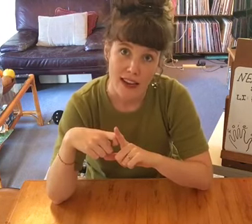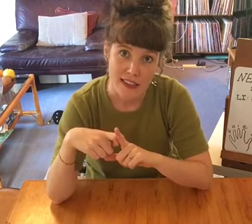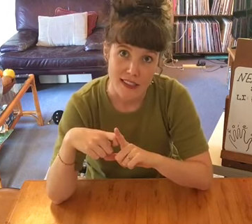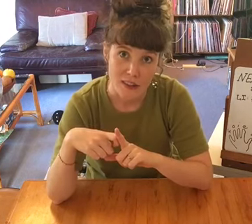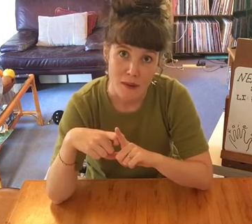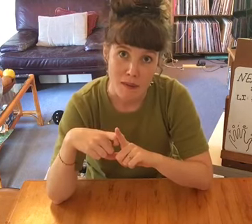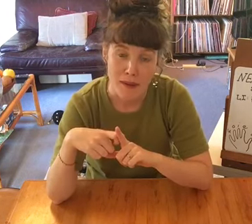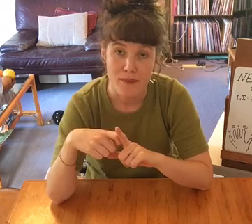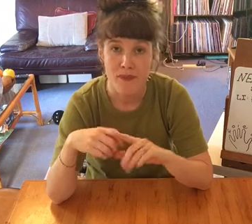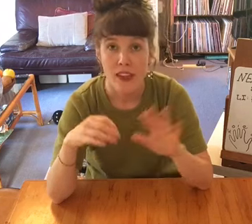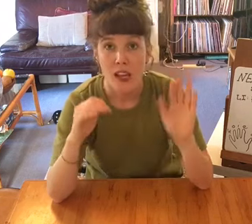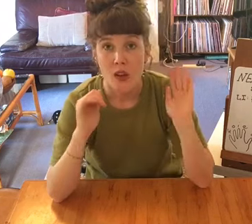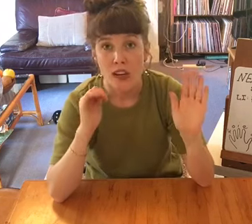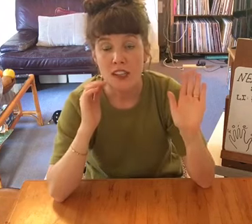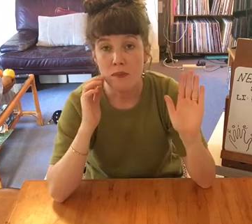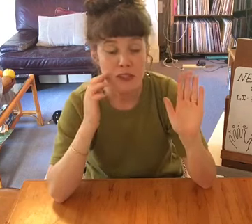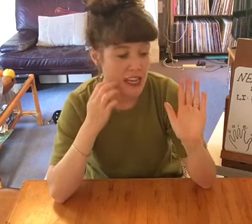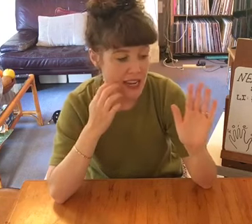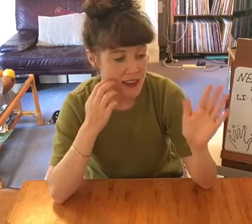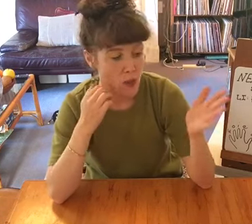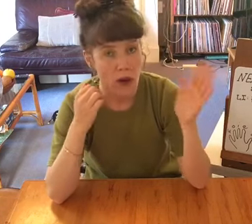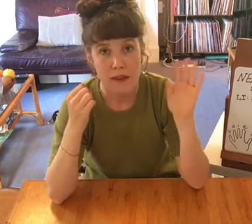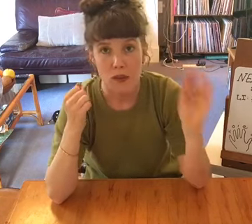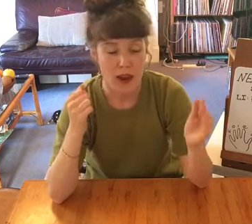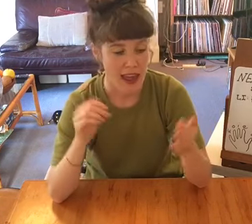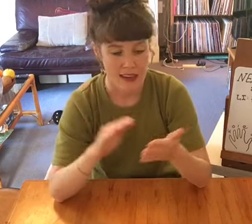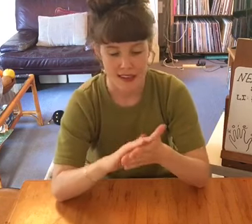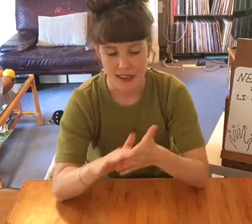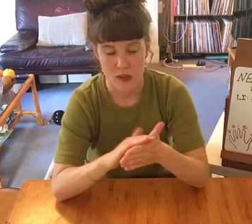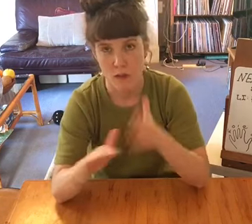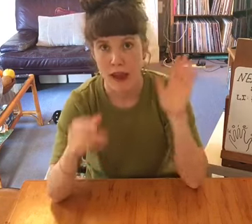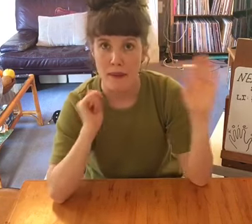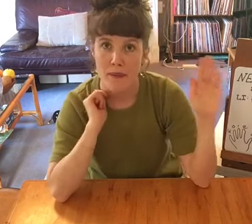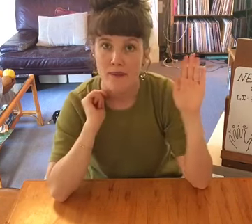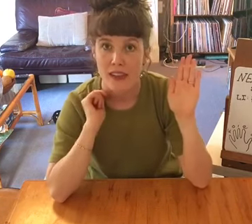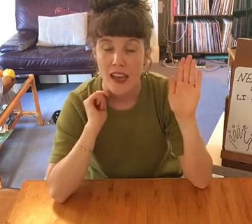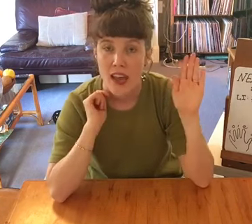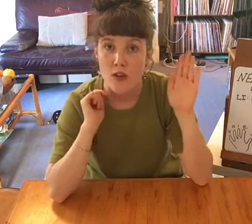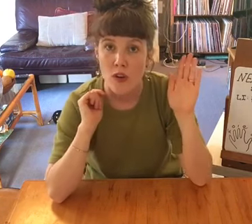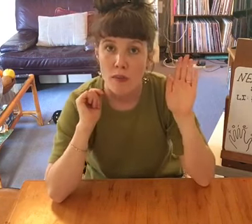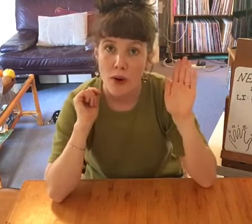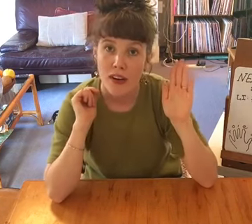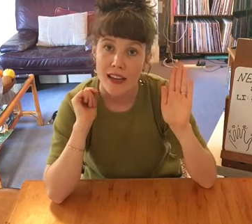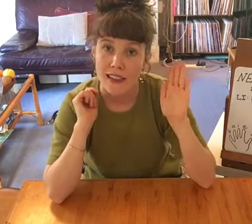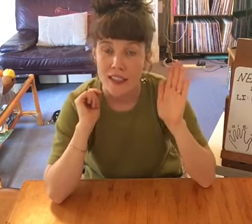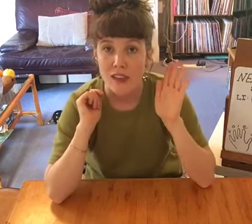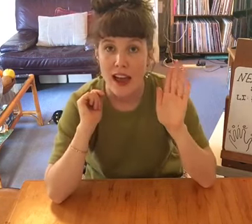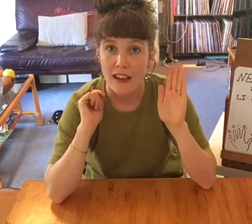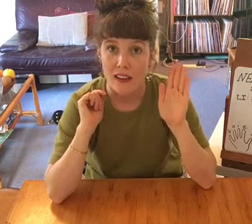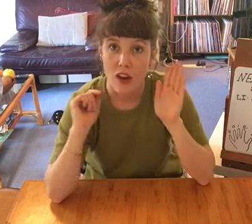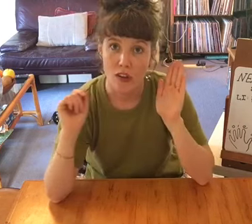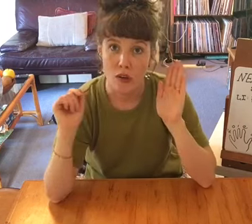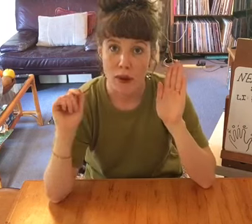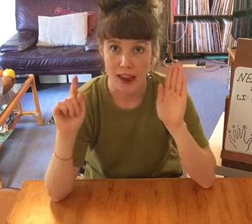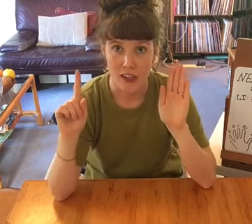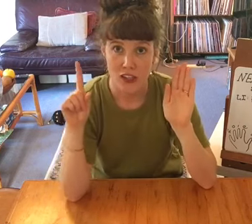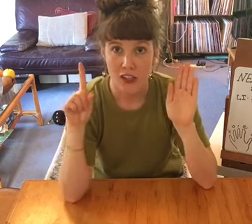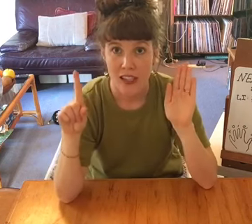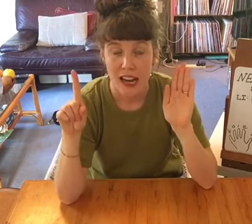to remember. You need to pretend that one of your hands is your paper and you're going to put a little L on your page. A little